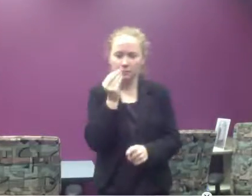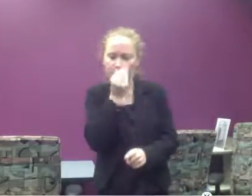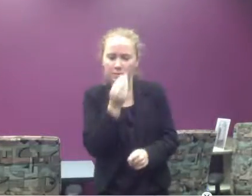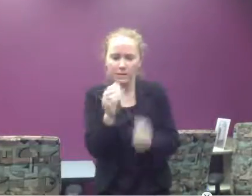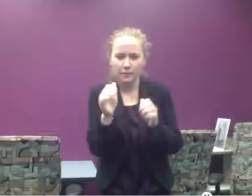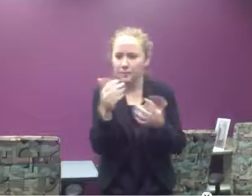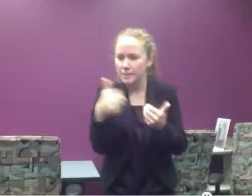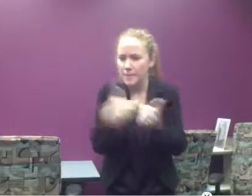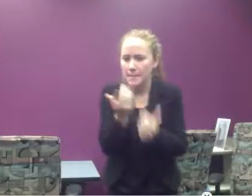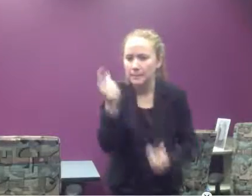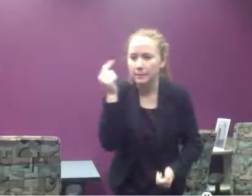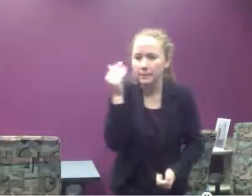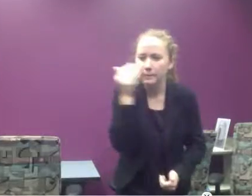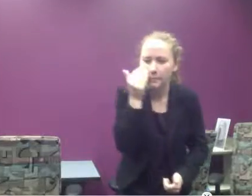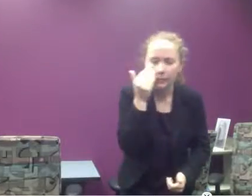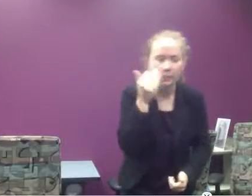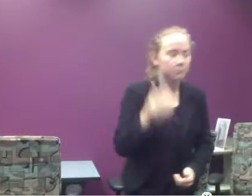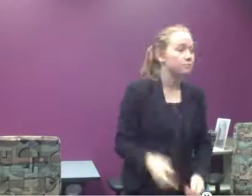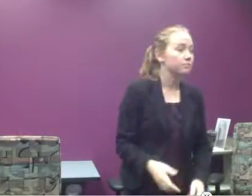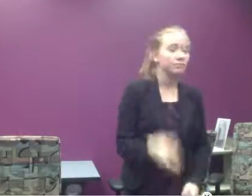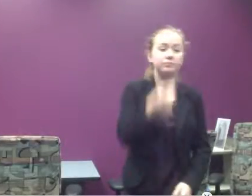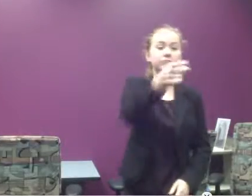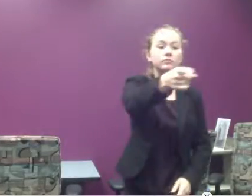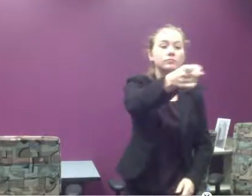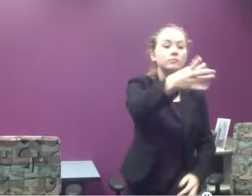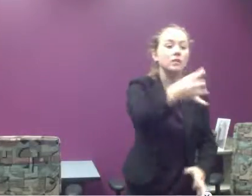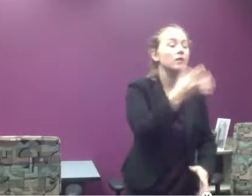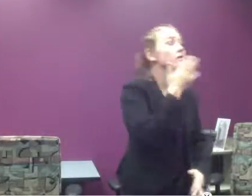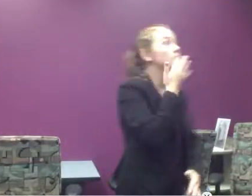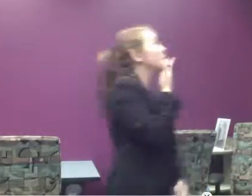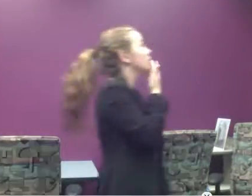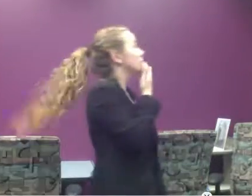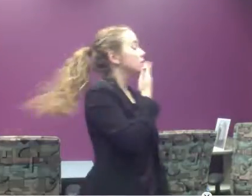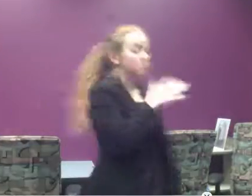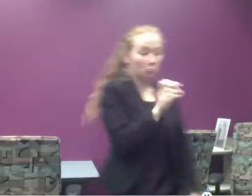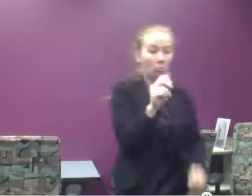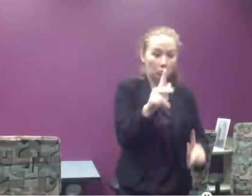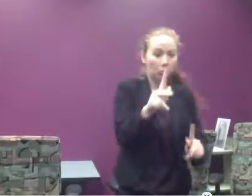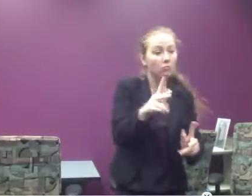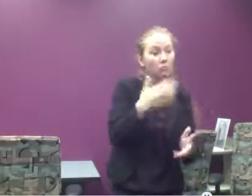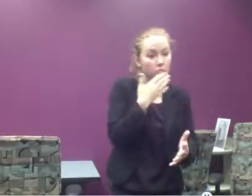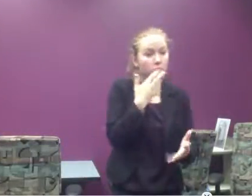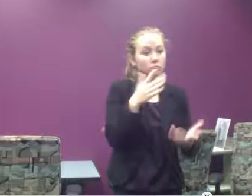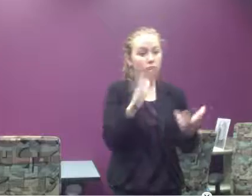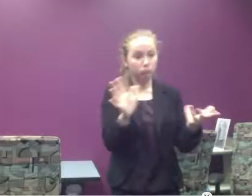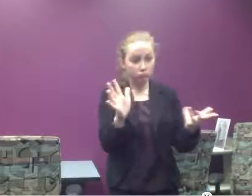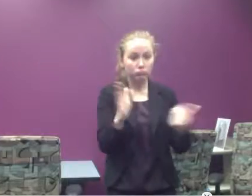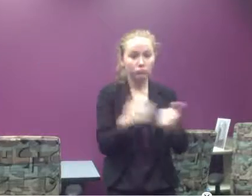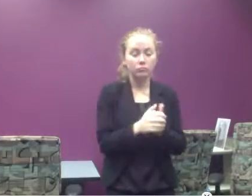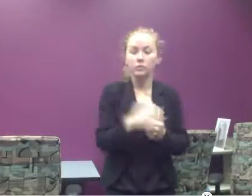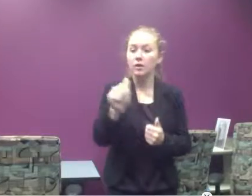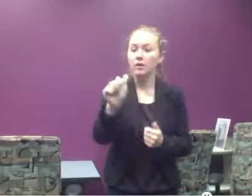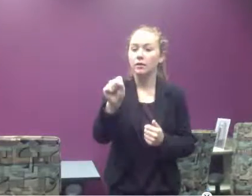Does it look like a flower? So how do you know? The color? Okay, the color.